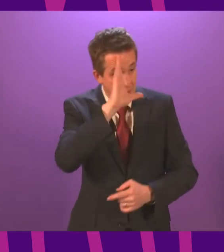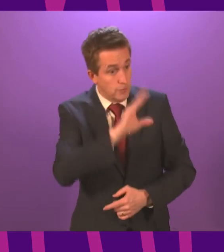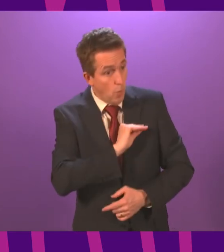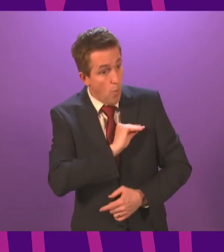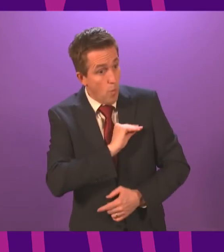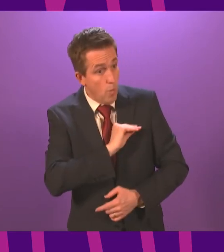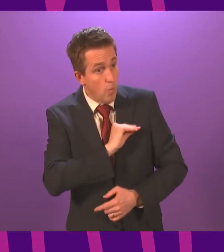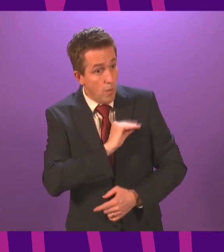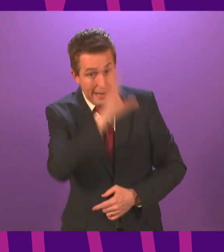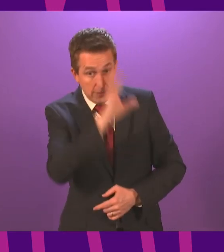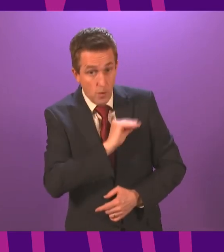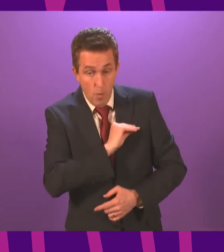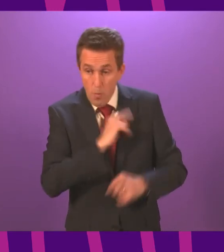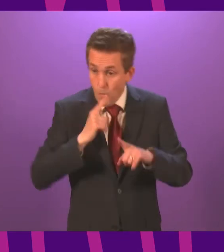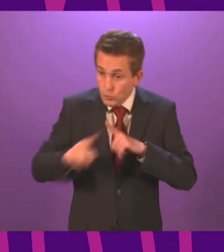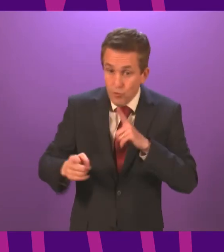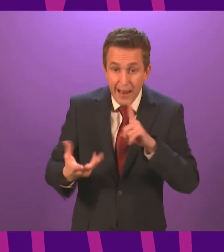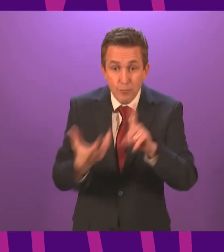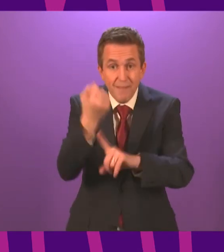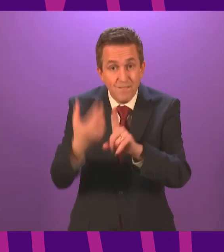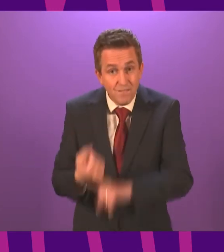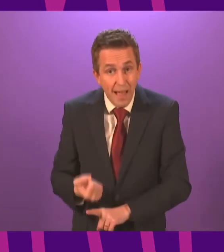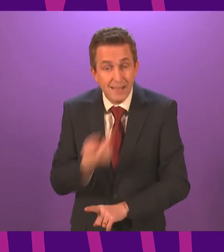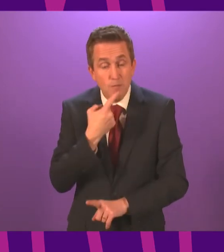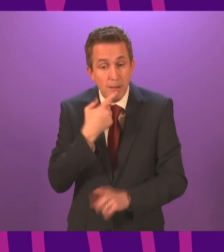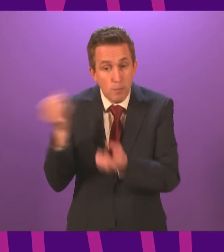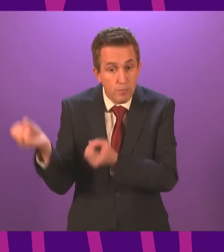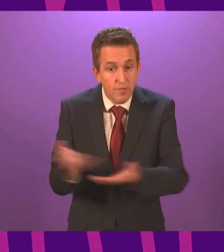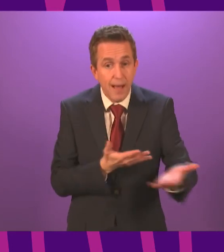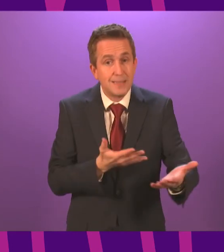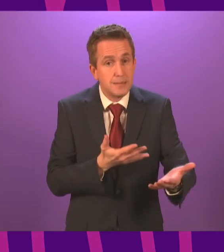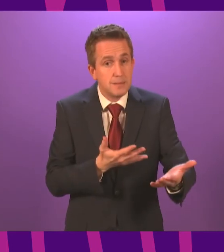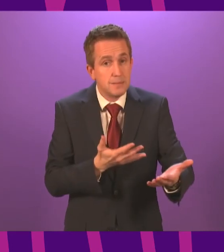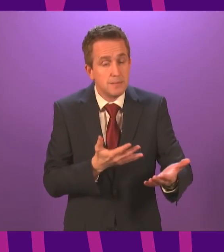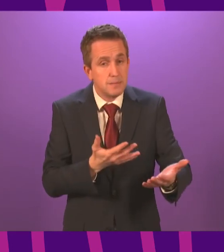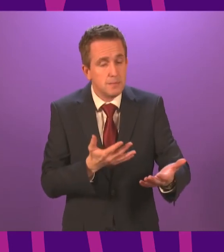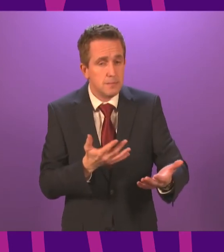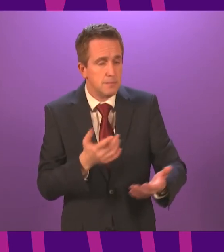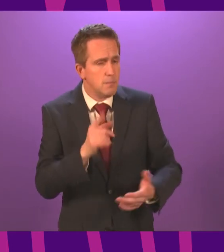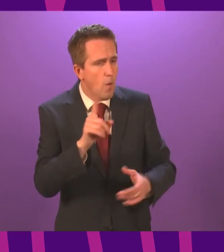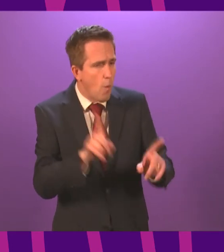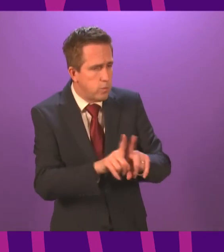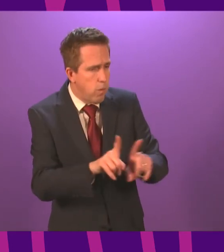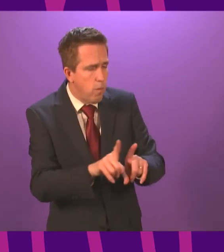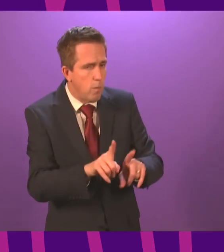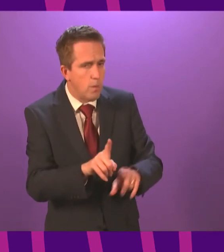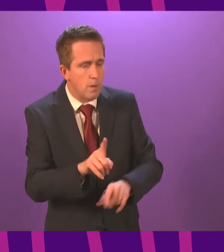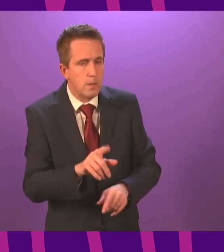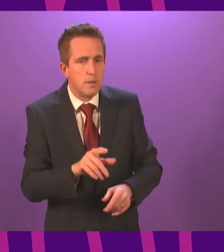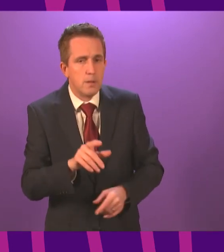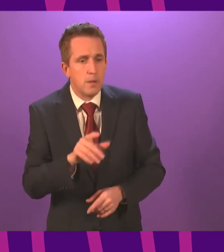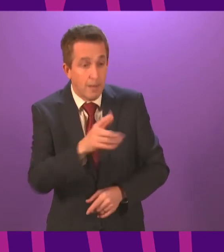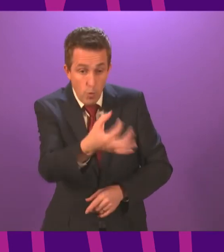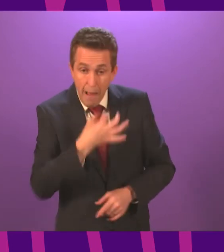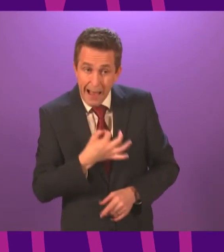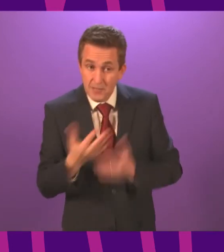is, and we'll look to see if it can be provided. But I also have a word of warning. It is important that in calling for